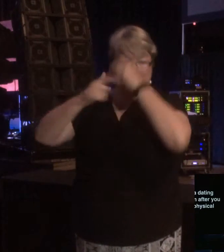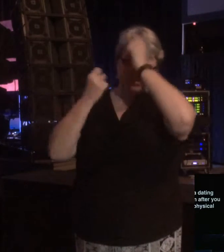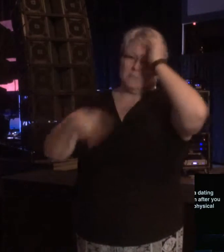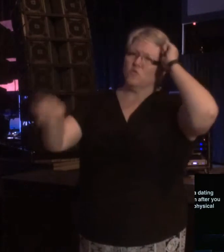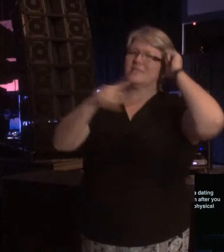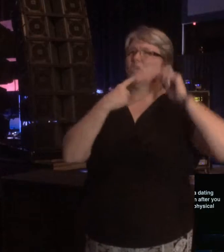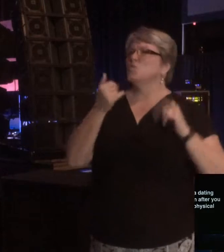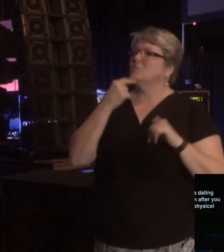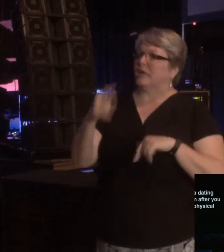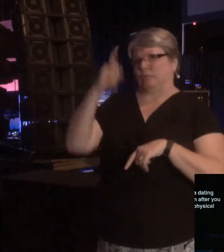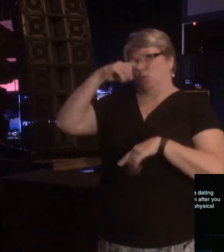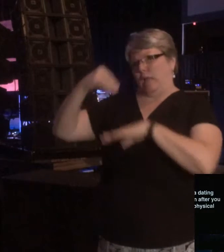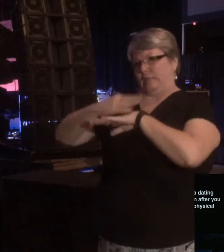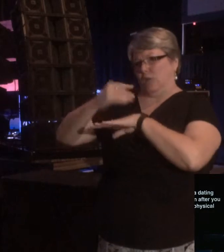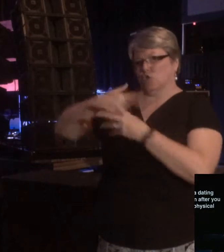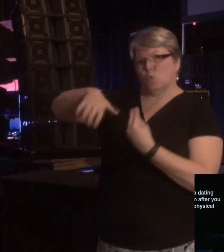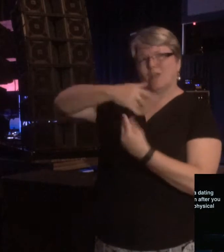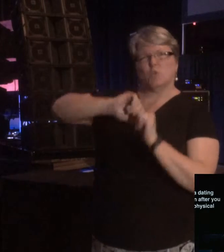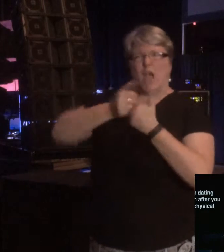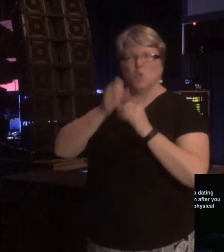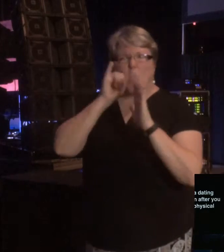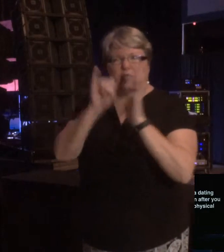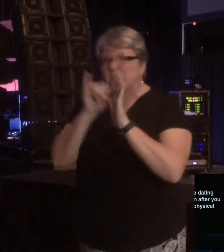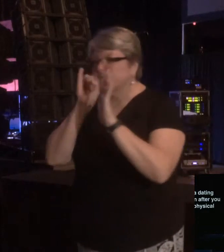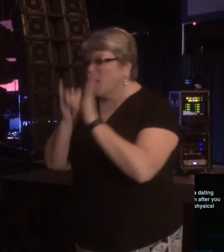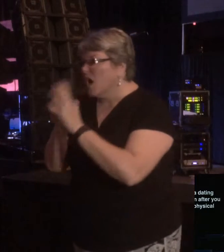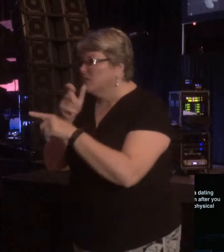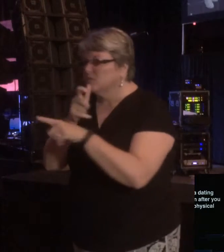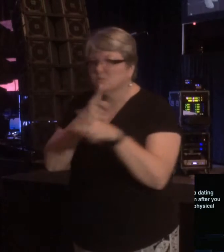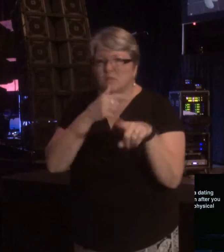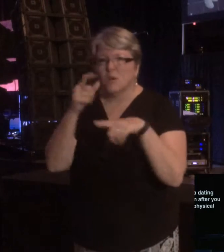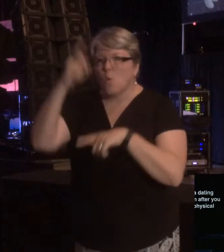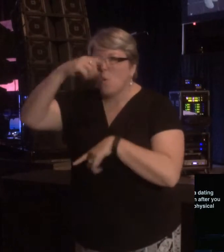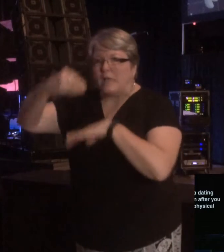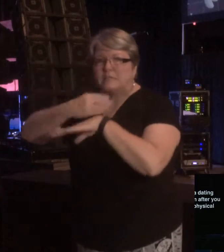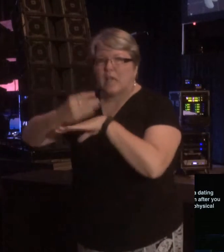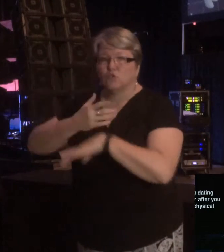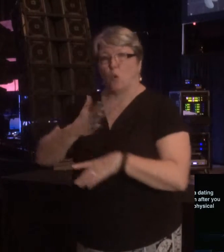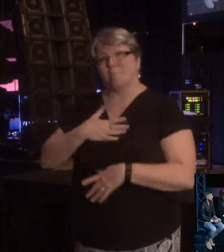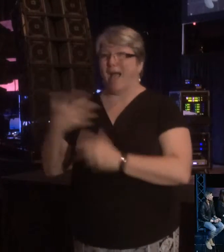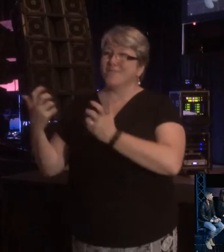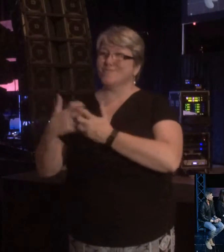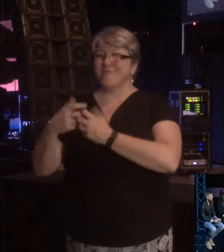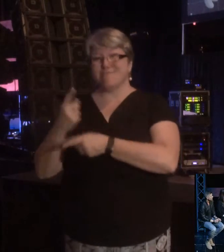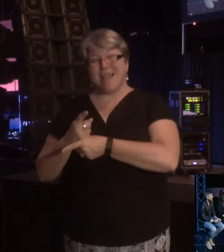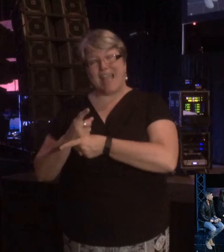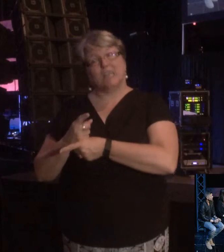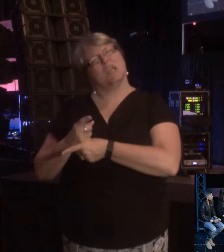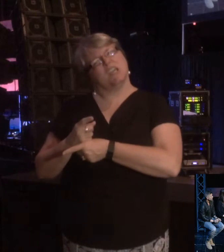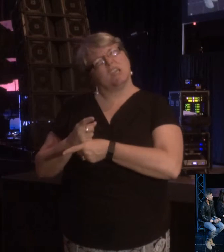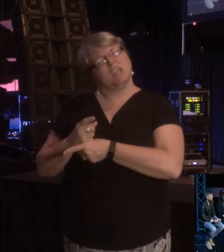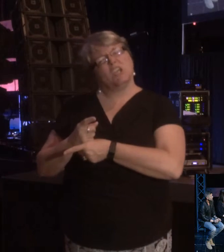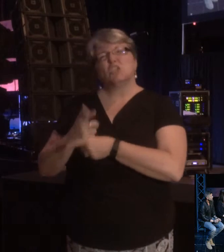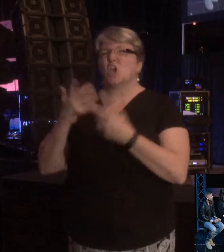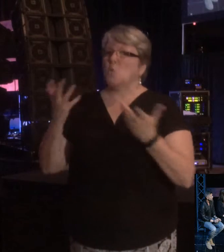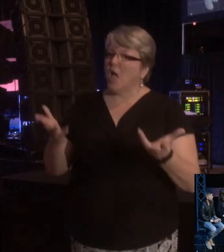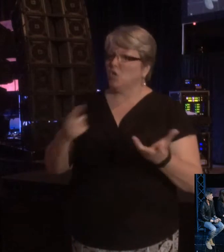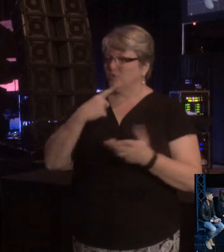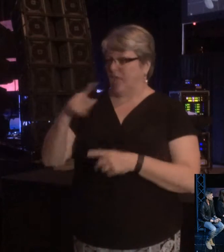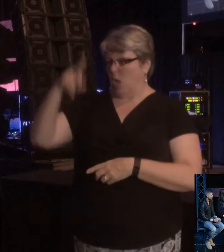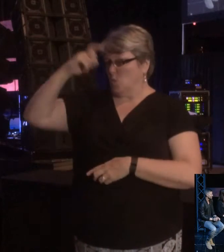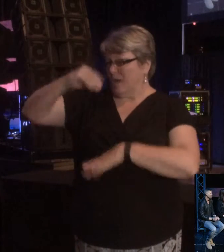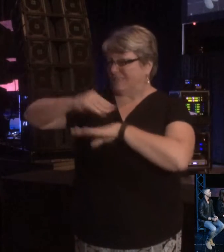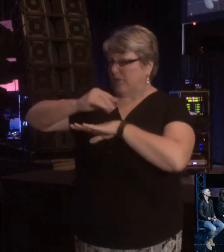that we would be better together, and so he brought us back together. We did not do anything to manipulate that. So I hope you hear me say that with